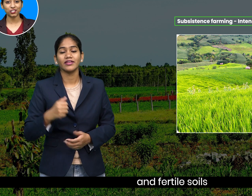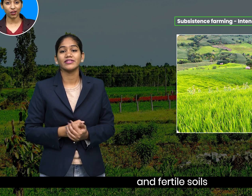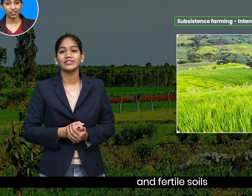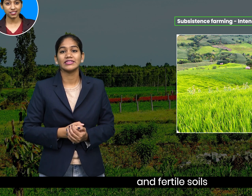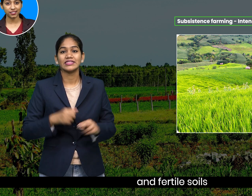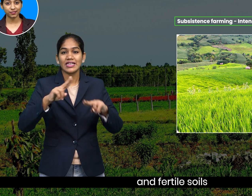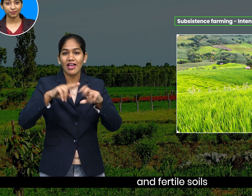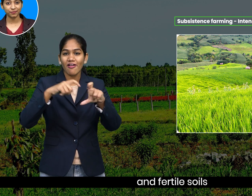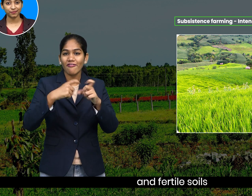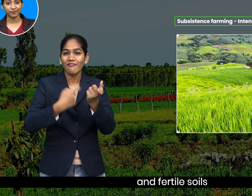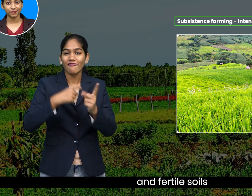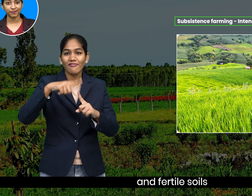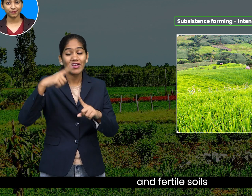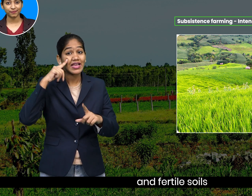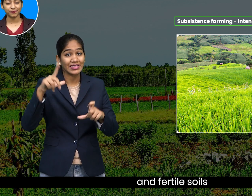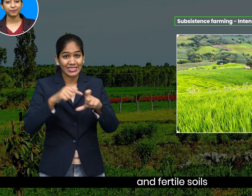fertile soils